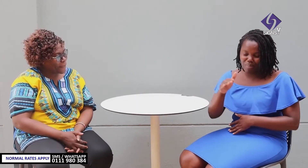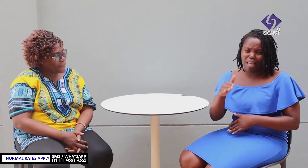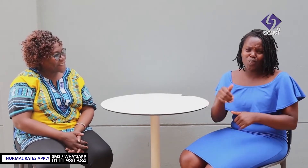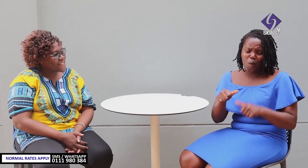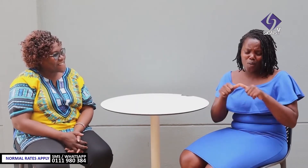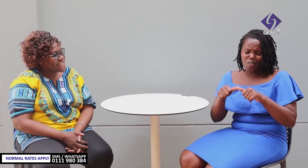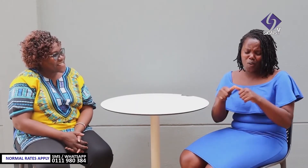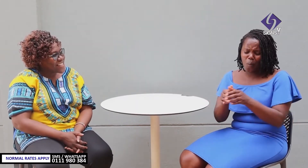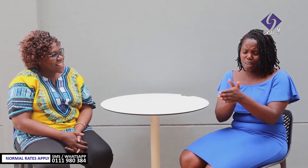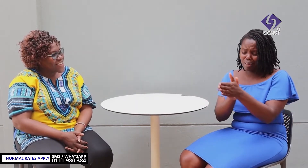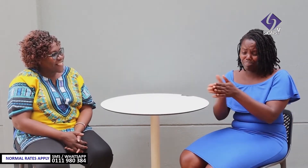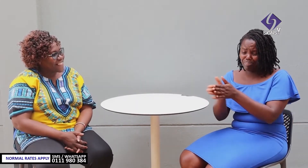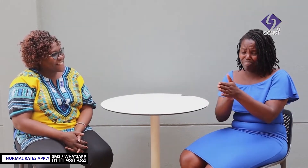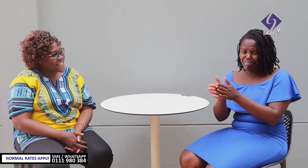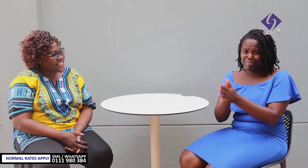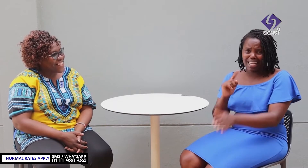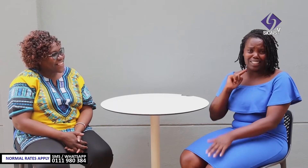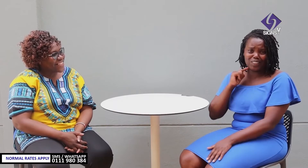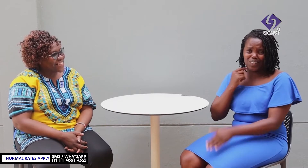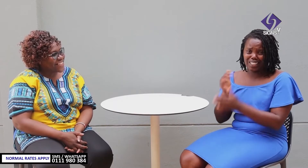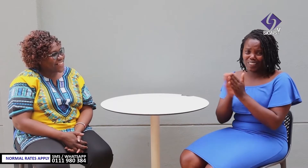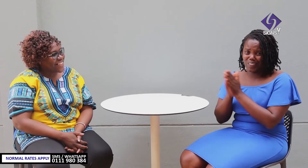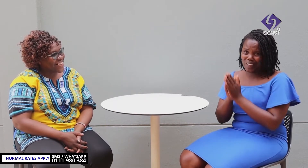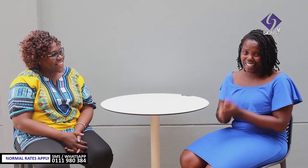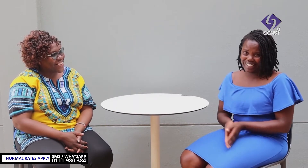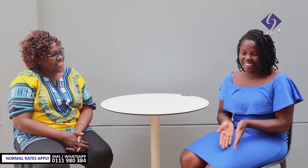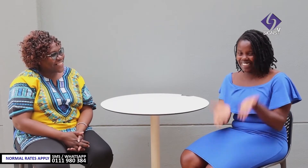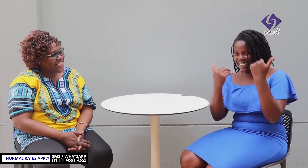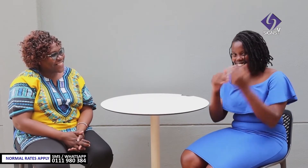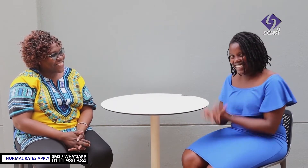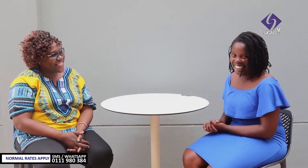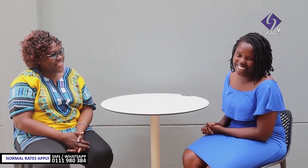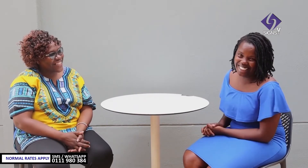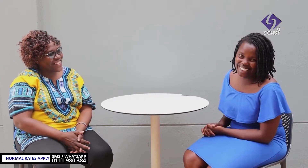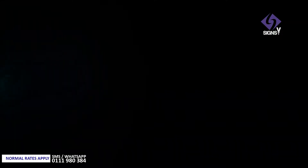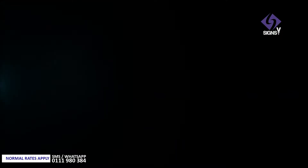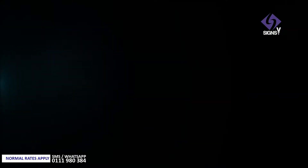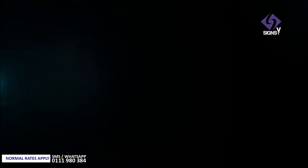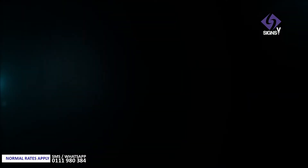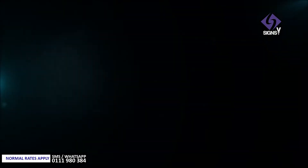much. So we'll have a short break. We'll be back. We continue with the interesting story.